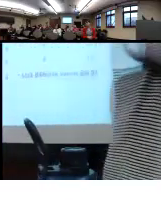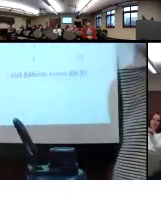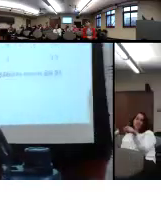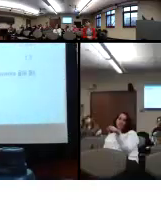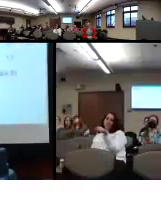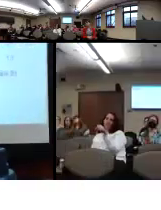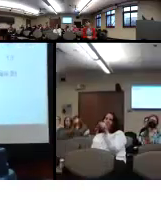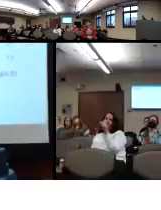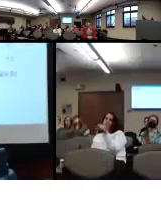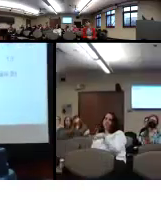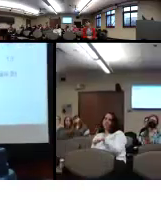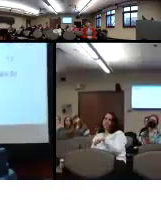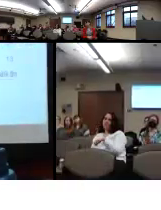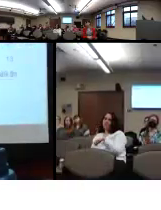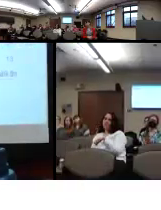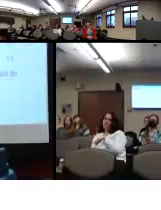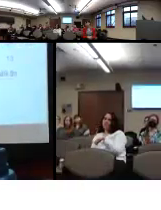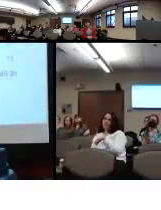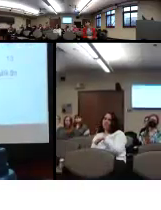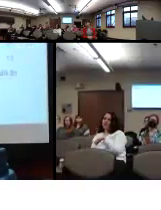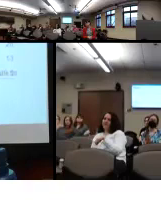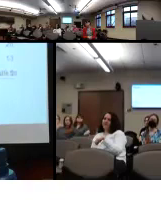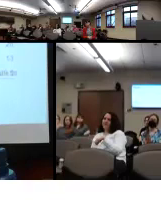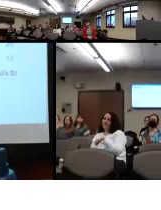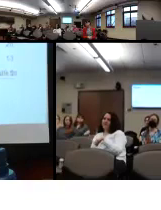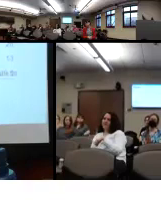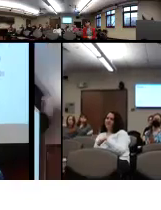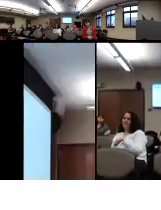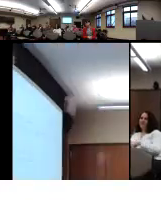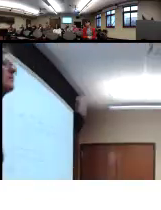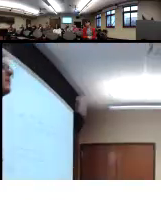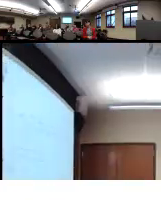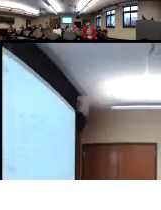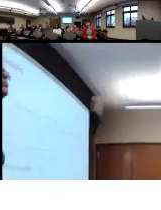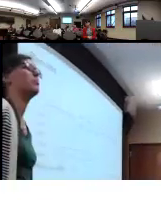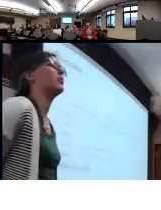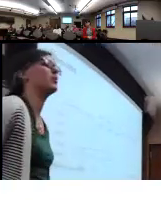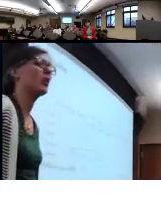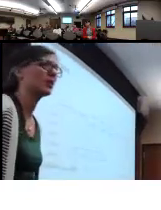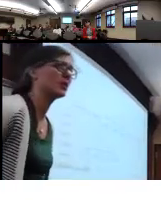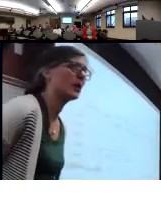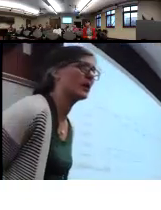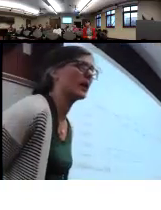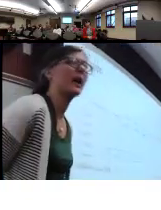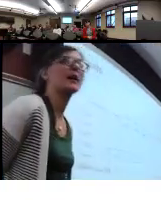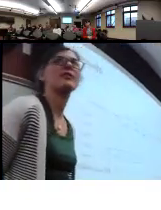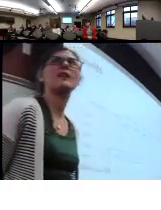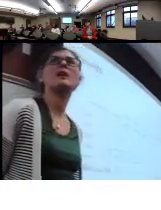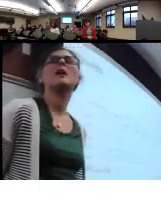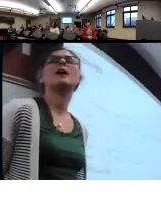have data for these 5 people on performance of theory of mind? That one I can answer. We do not.